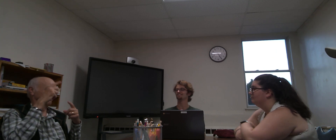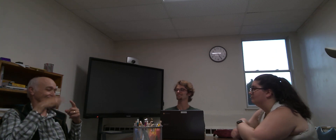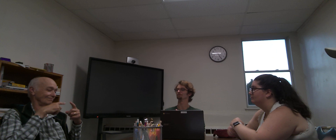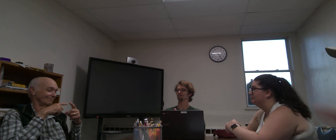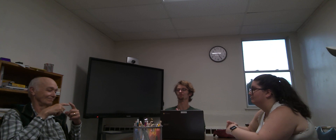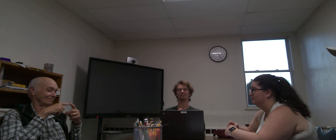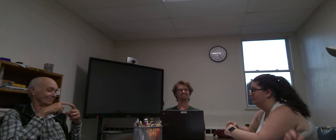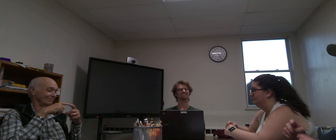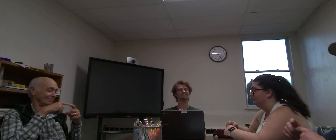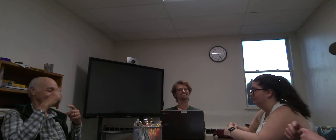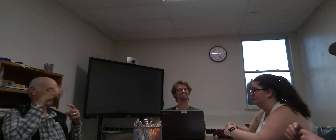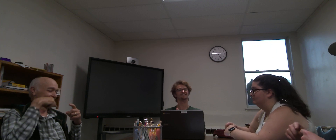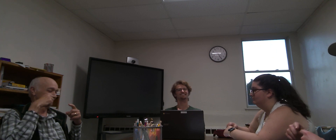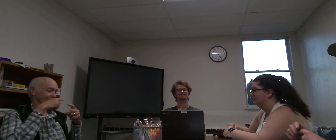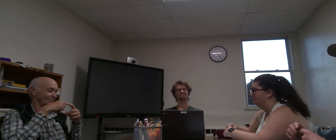Couple good whens.